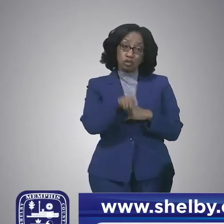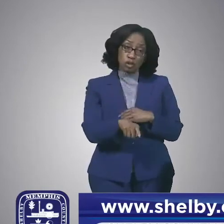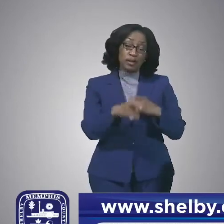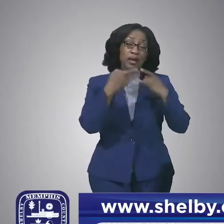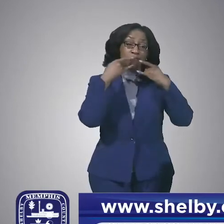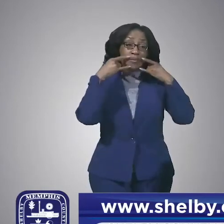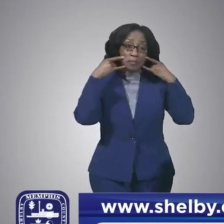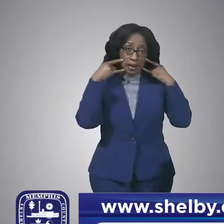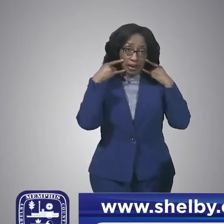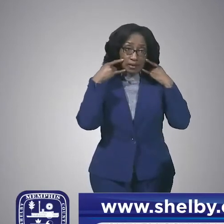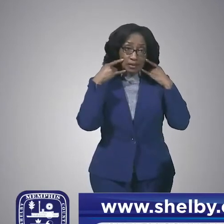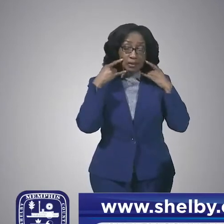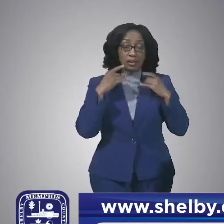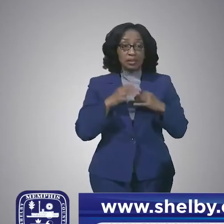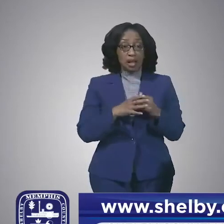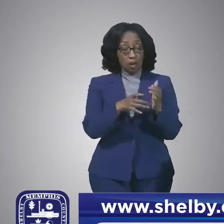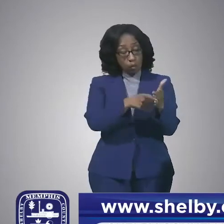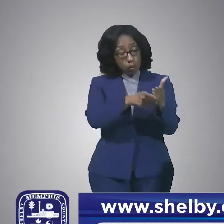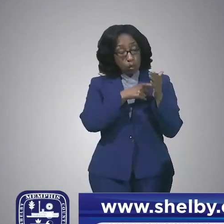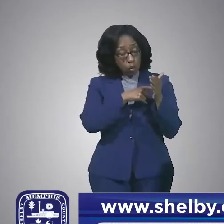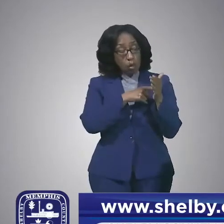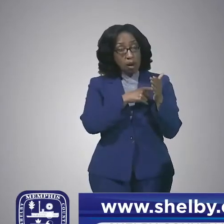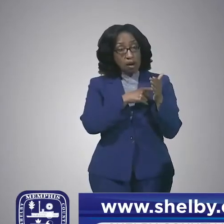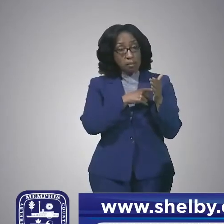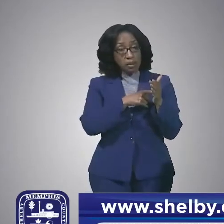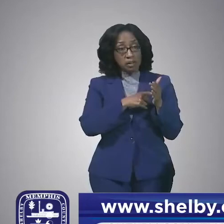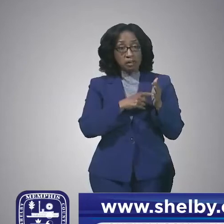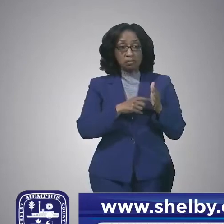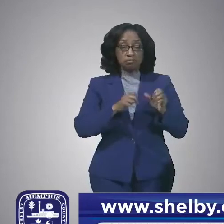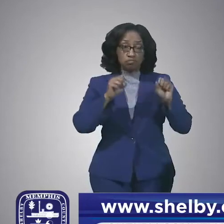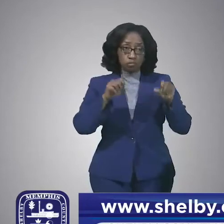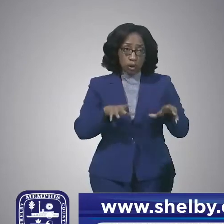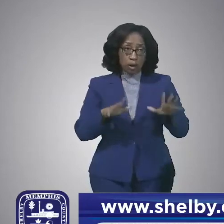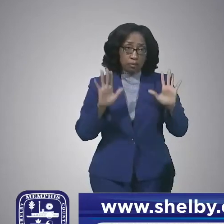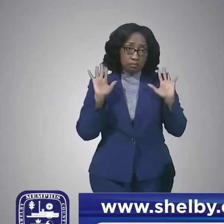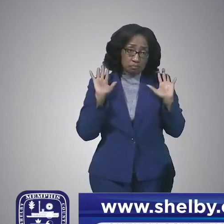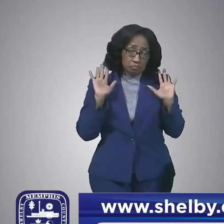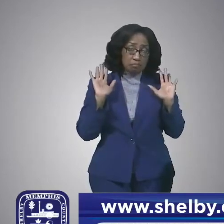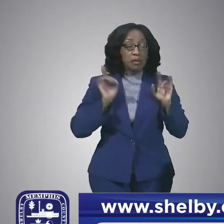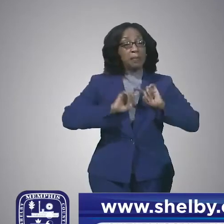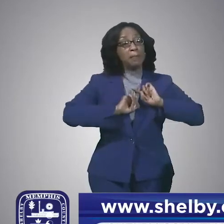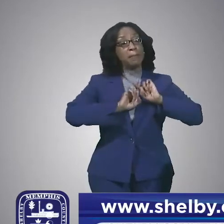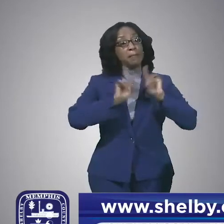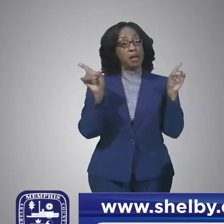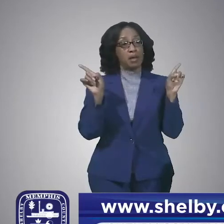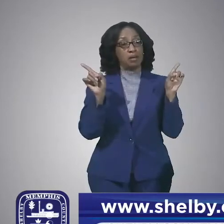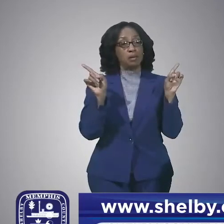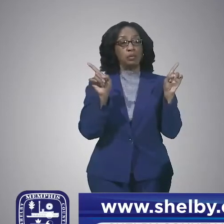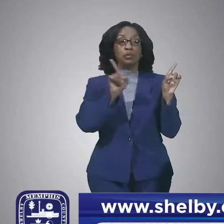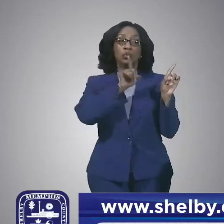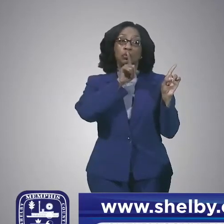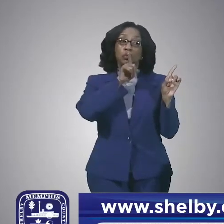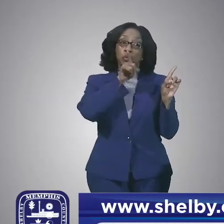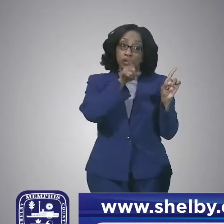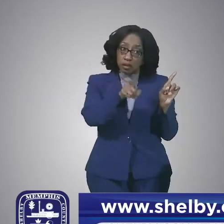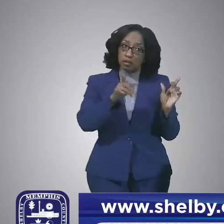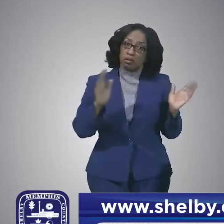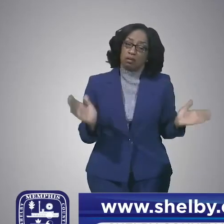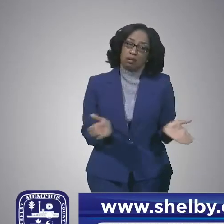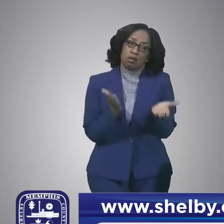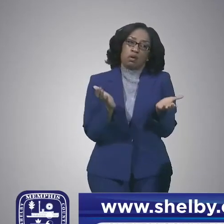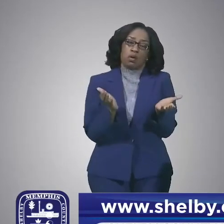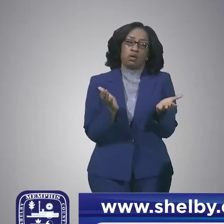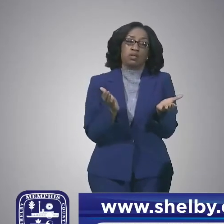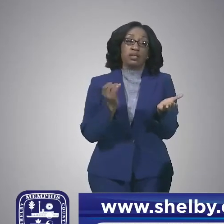on. Now, yes, we have dropped the requirement, but we are still highly encouraging it, because if you're going into